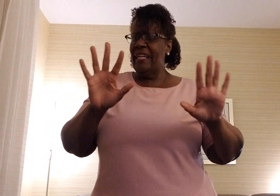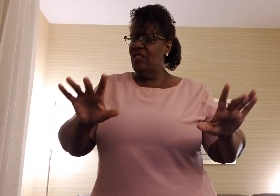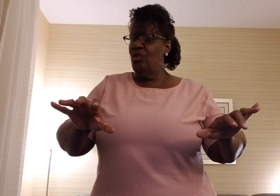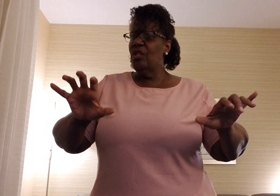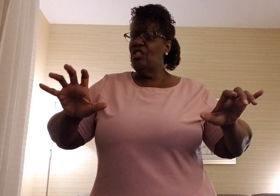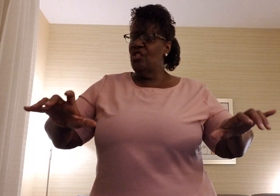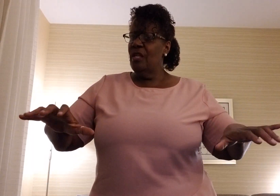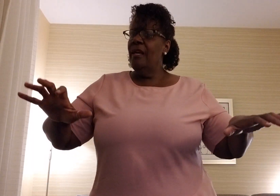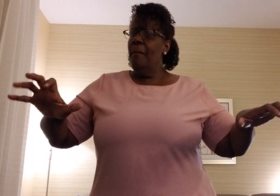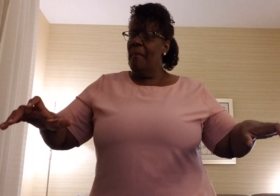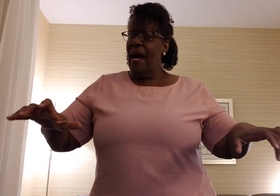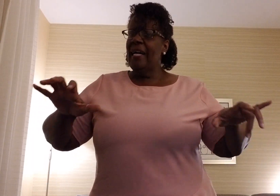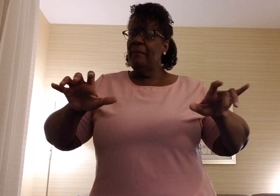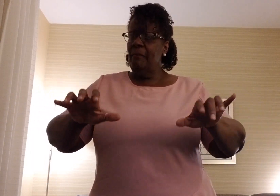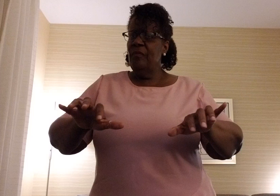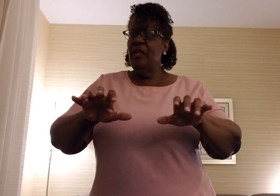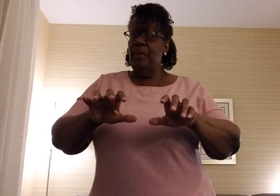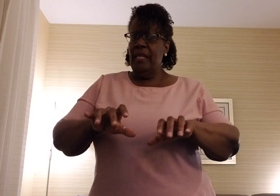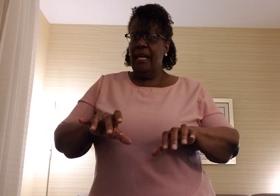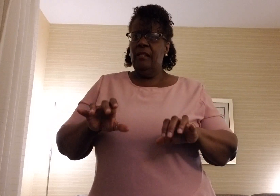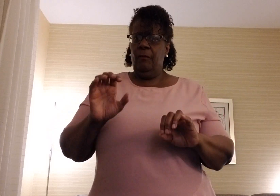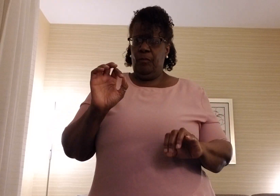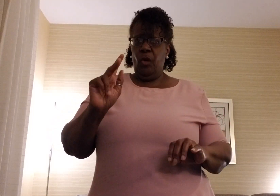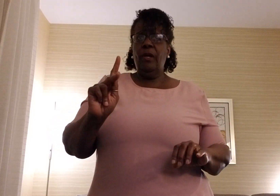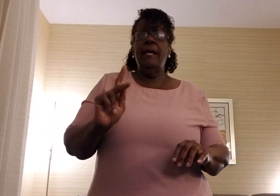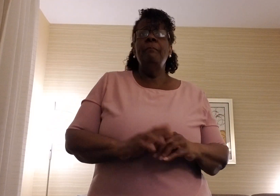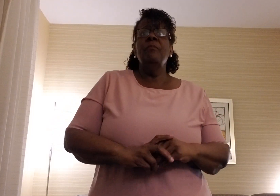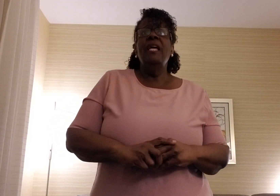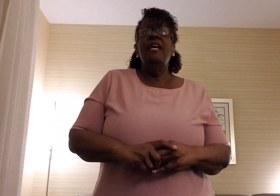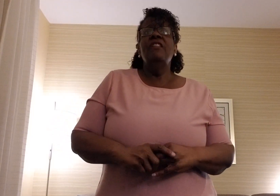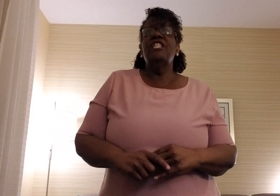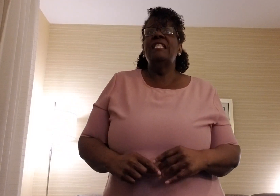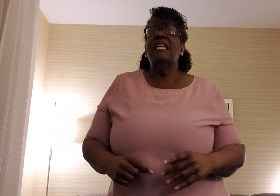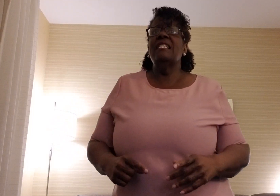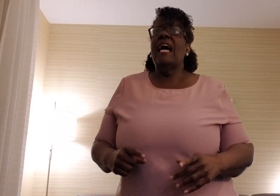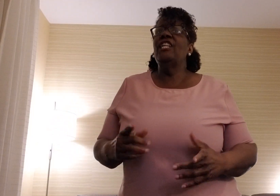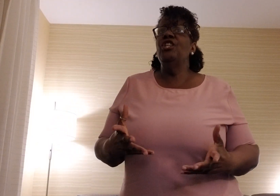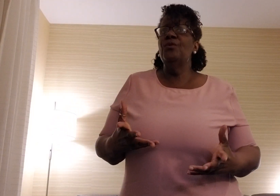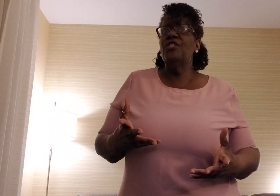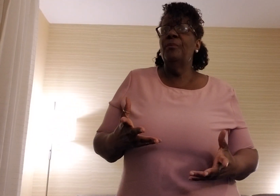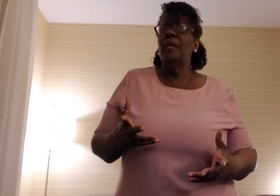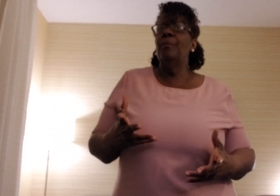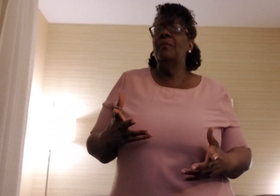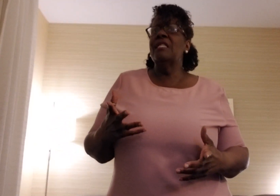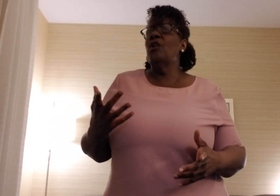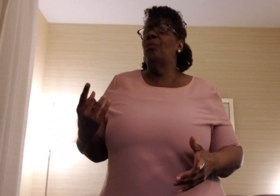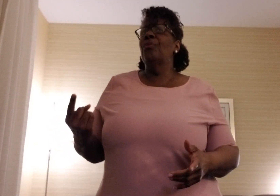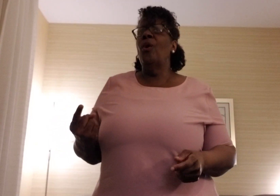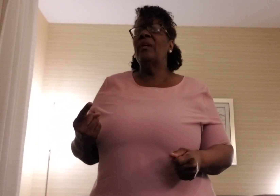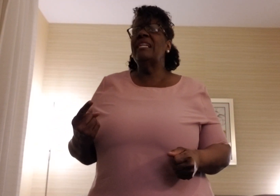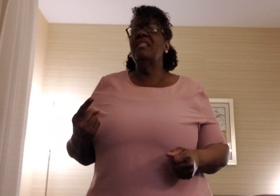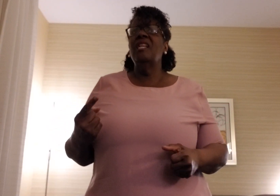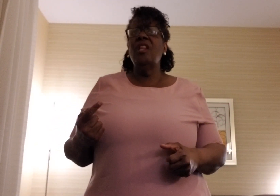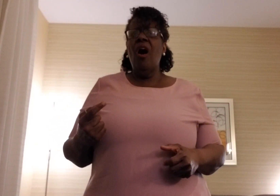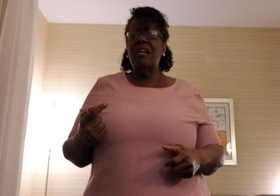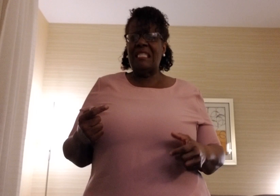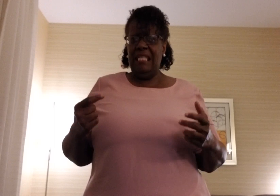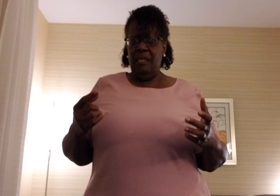so you can just mime the piano, okay? Then she says, I used to be so broken, lost,